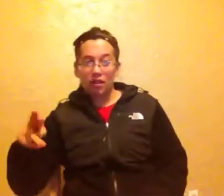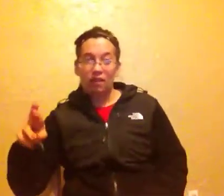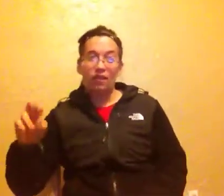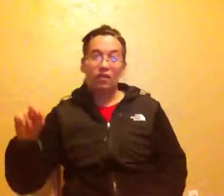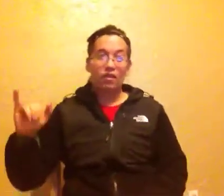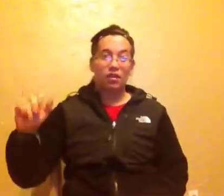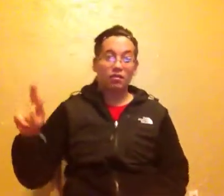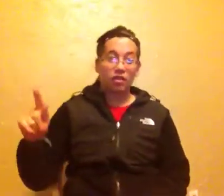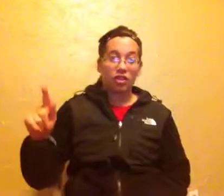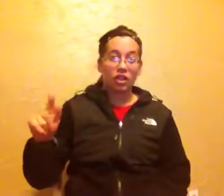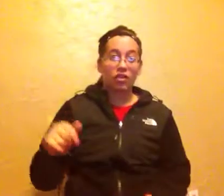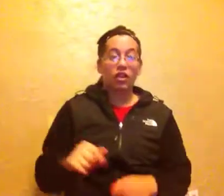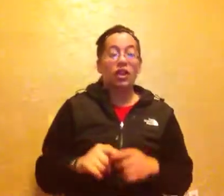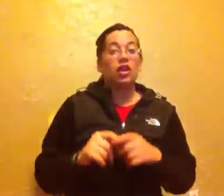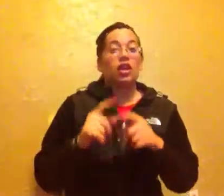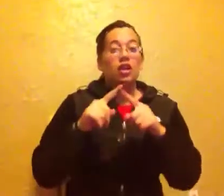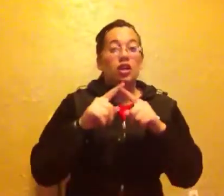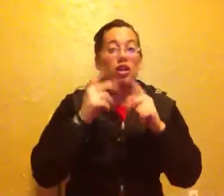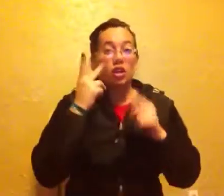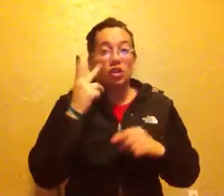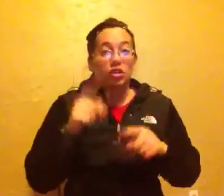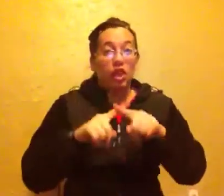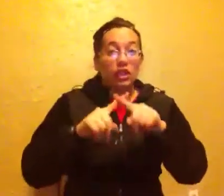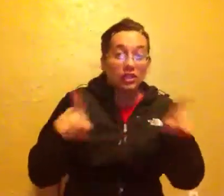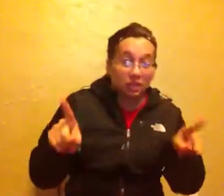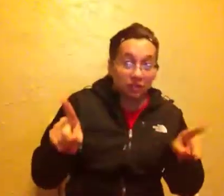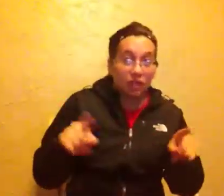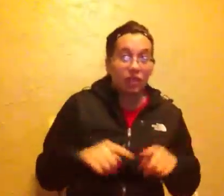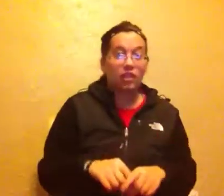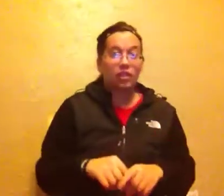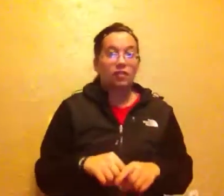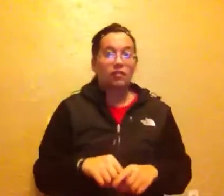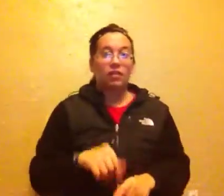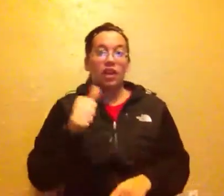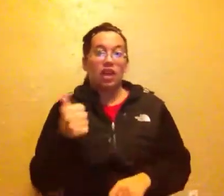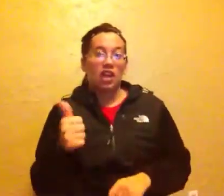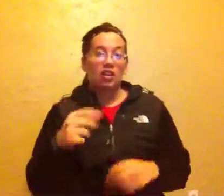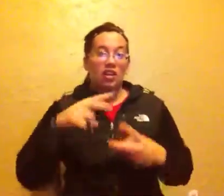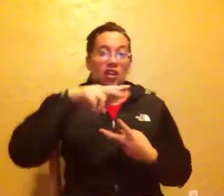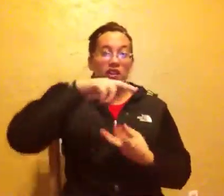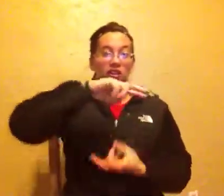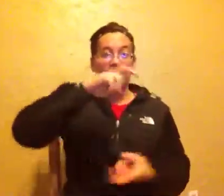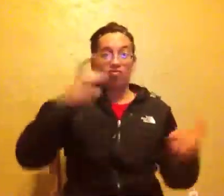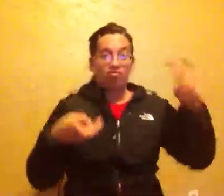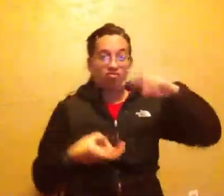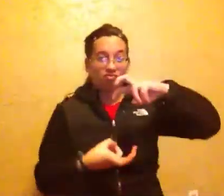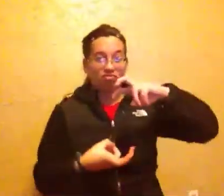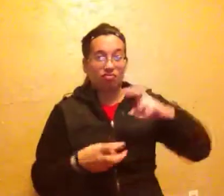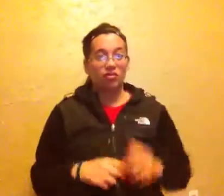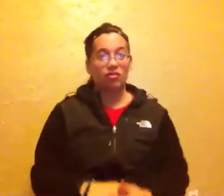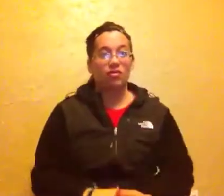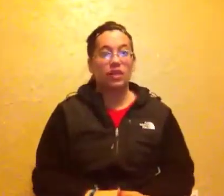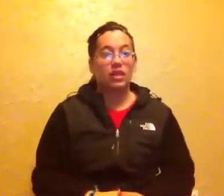symptoms are and how they manifest in a particular individual. So it can go from the extreme of people who are very disorganized